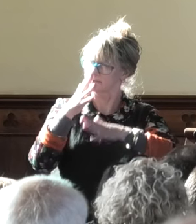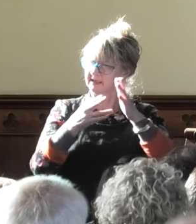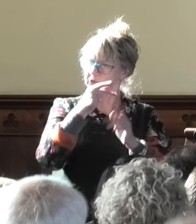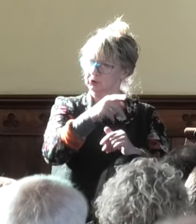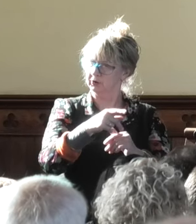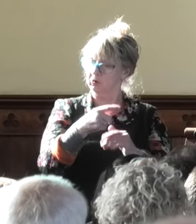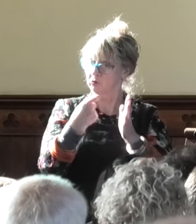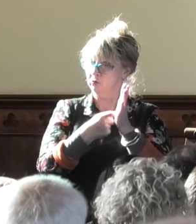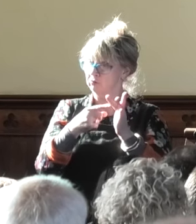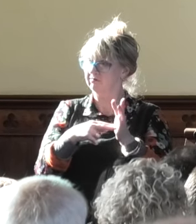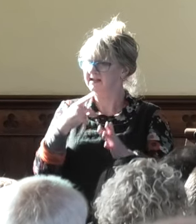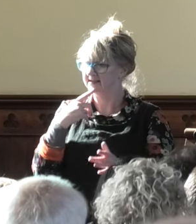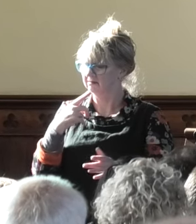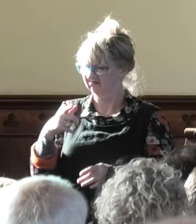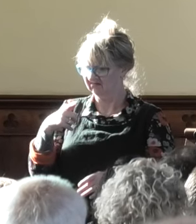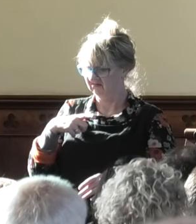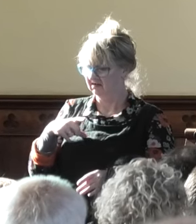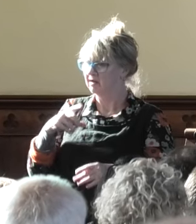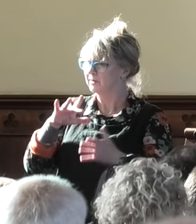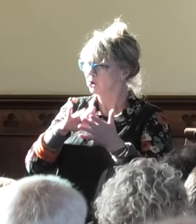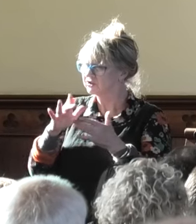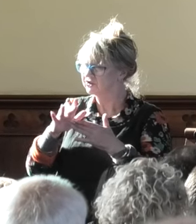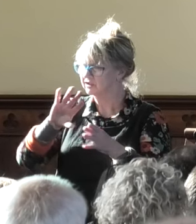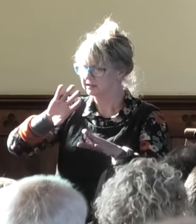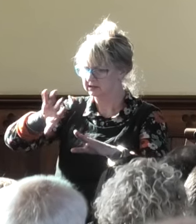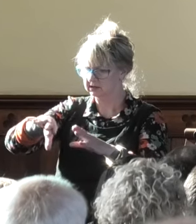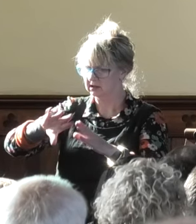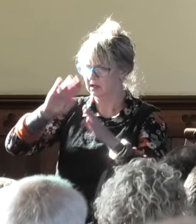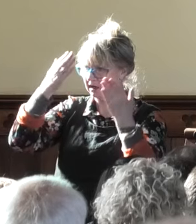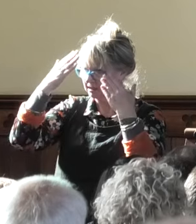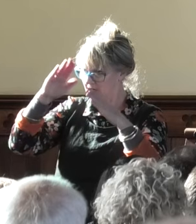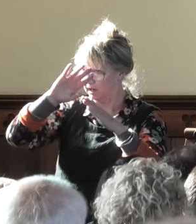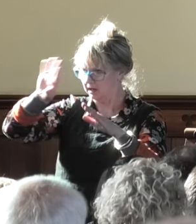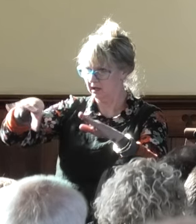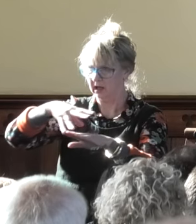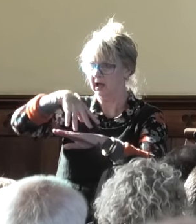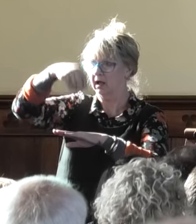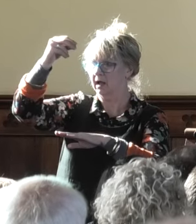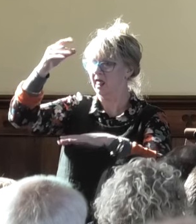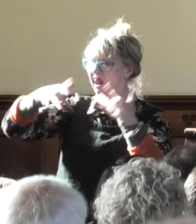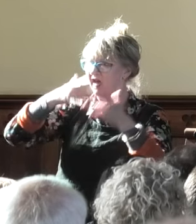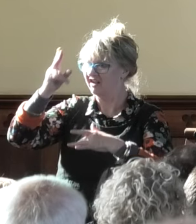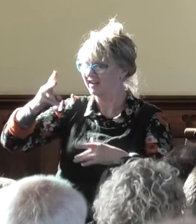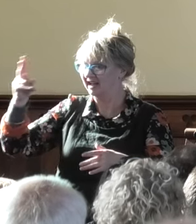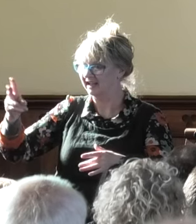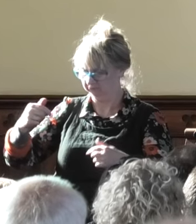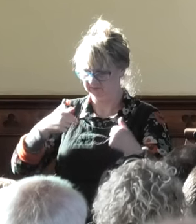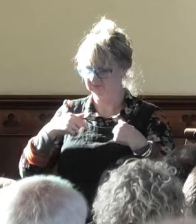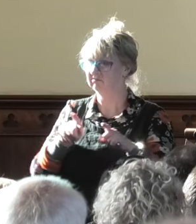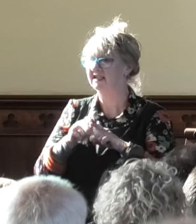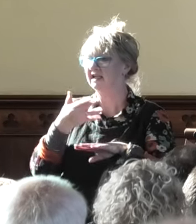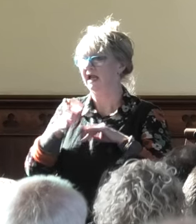she said, because of Jesus' resurrection on Easter Sunday, I have been given a new life, a new